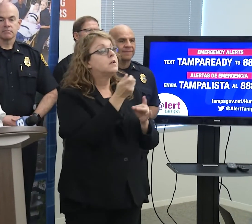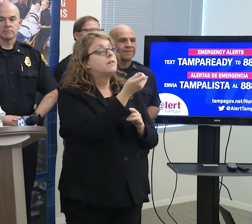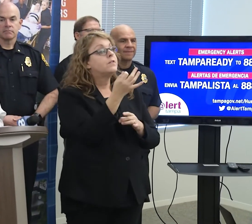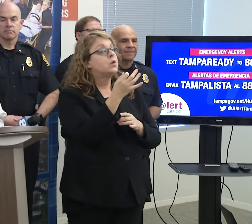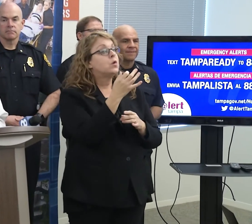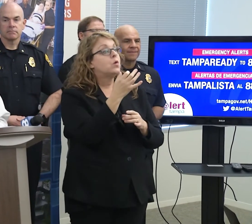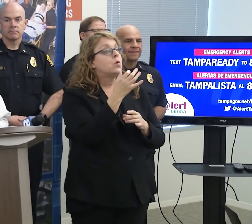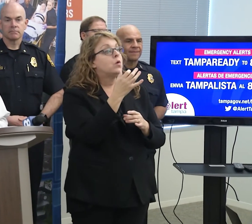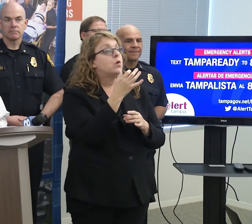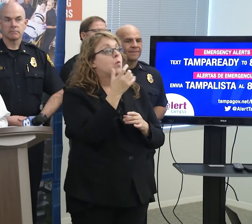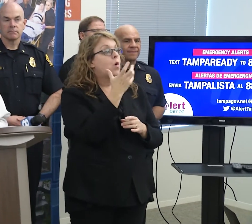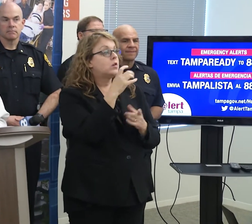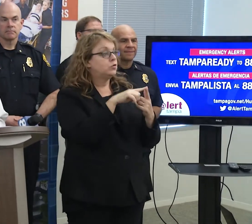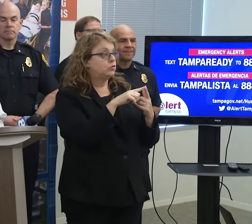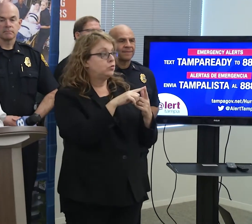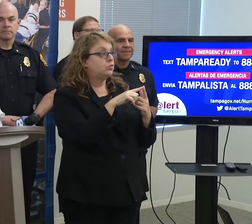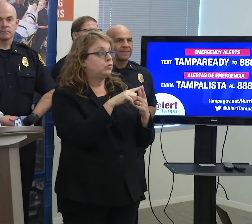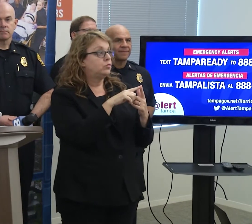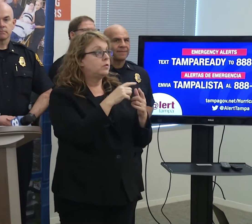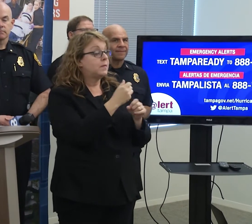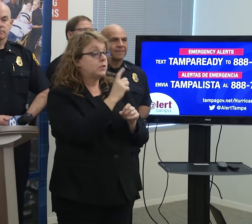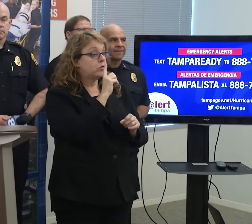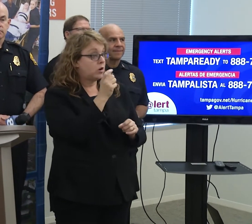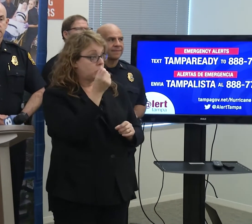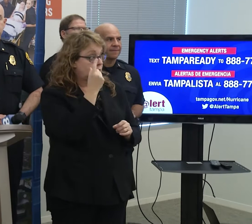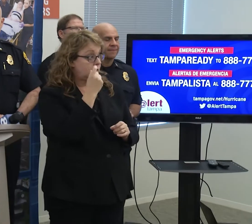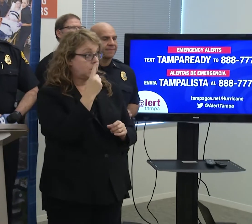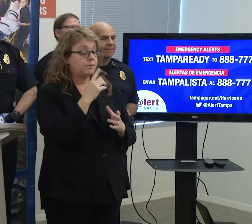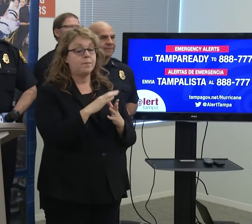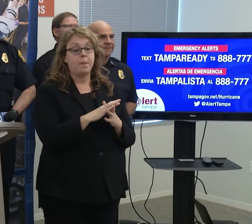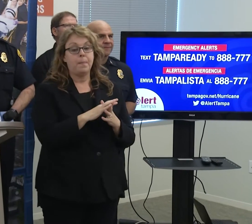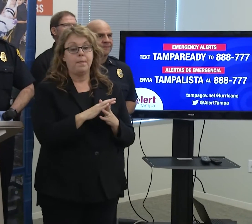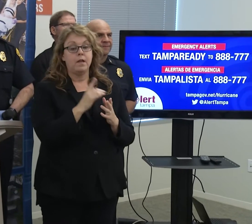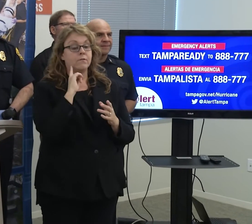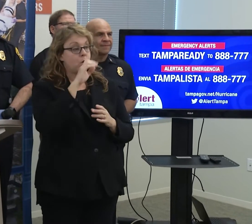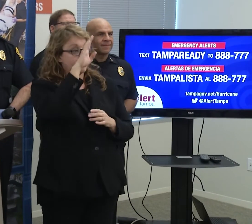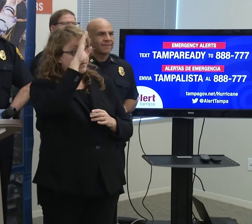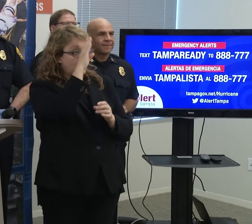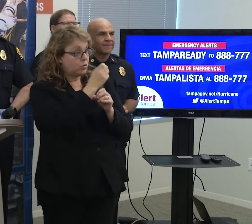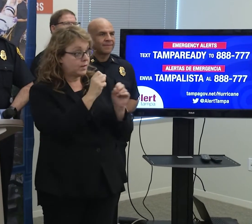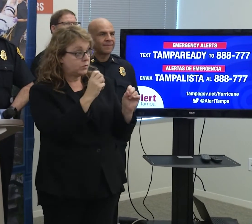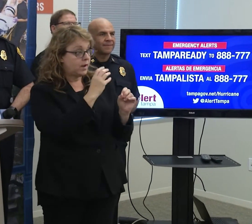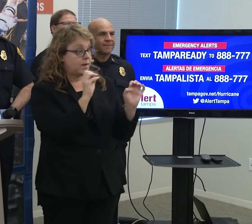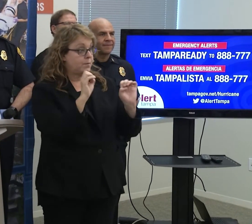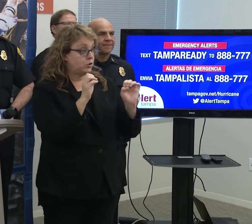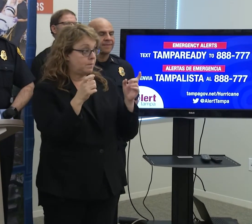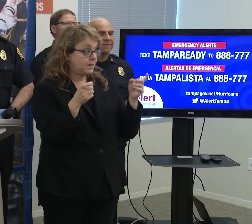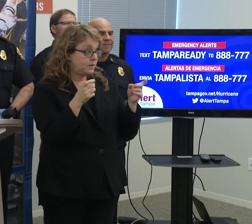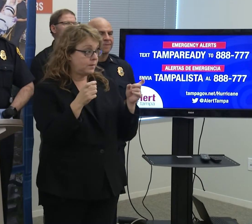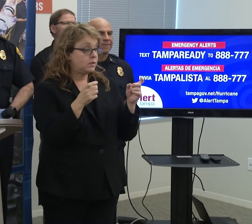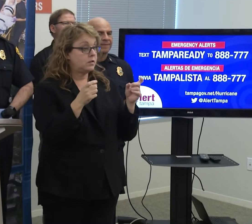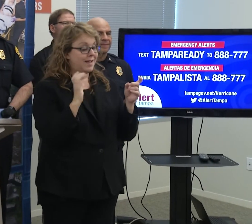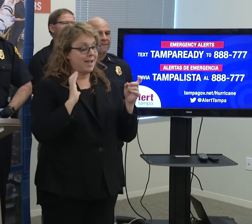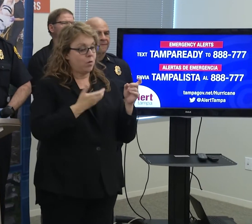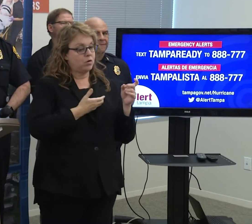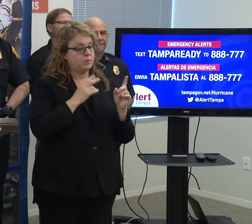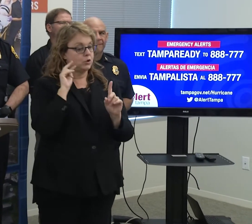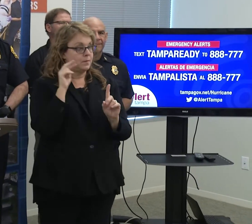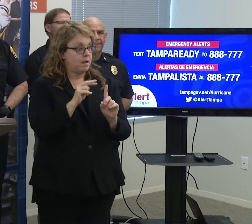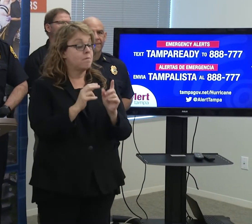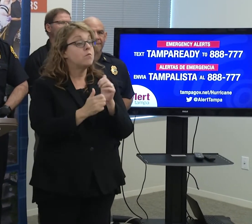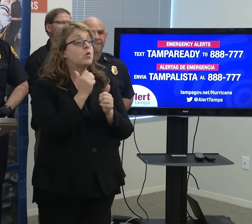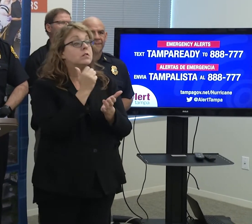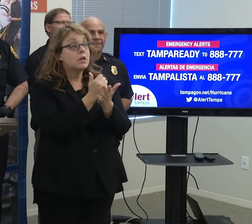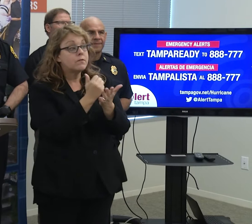of things that we want to make sure that everyone understands from the fire rescue and emergency management side that would be